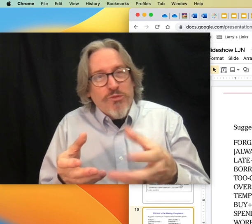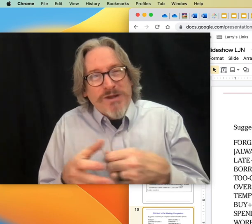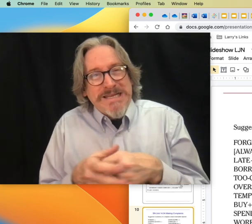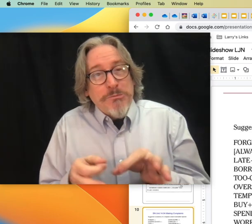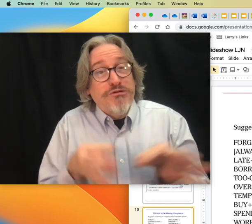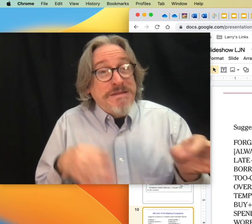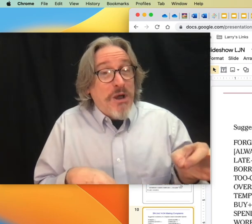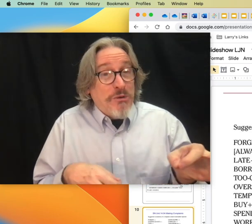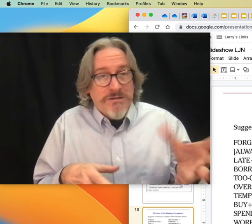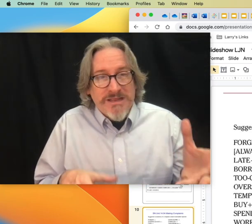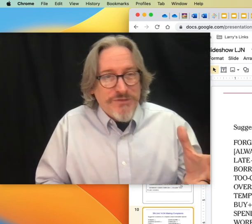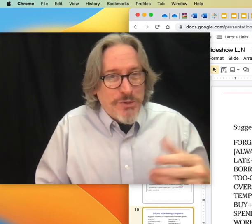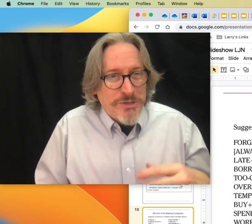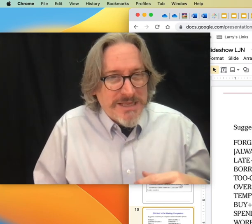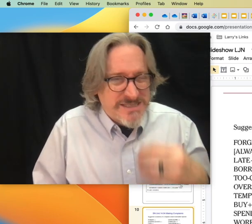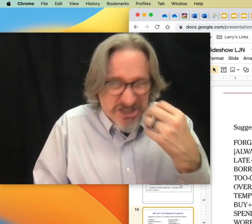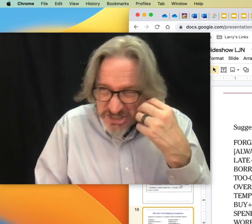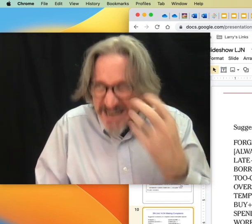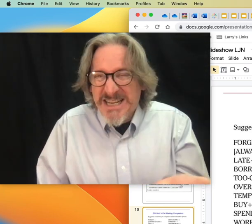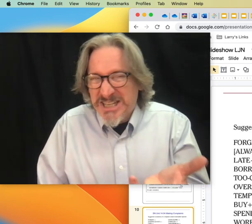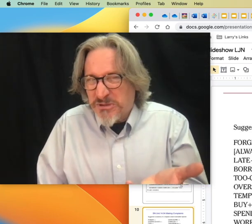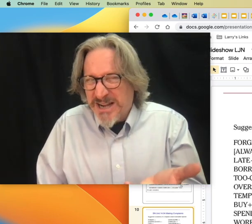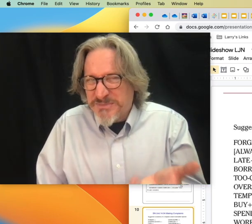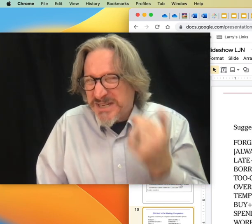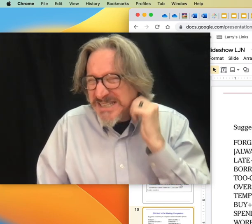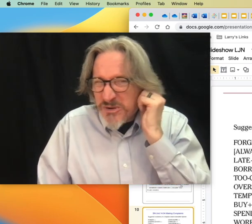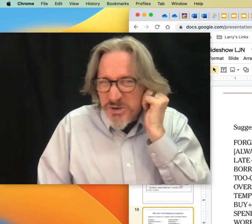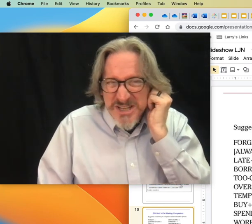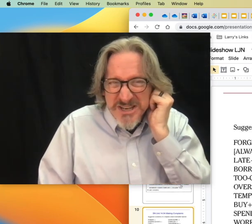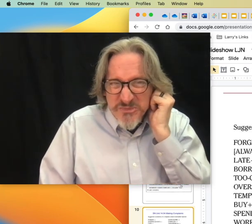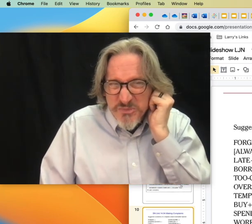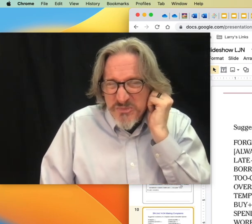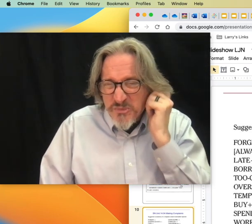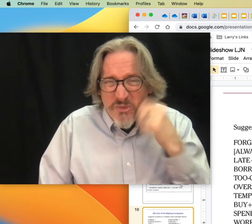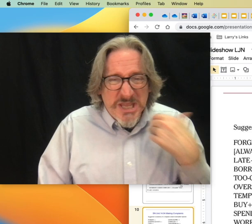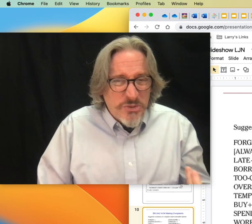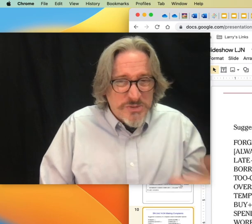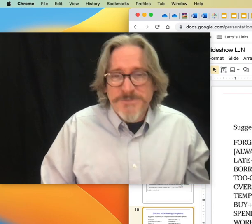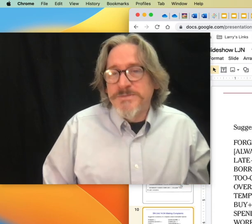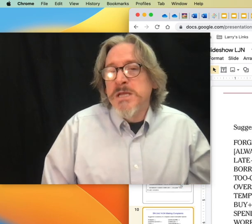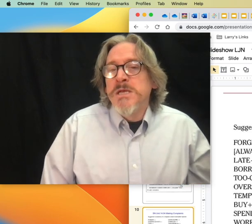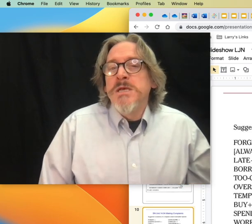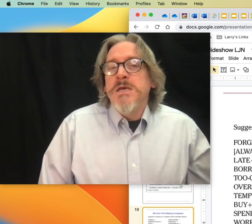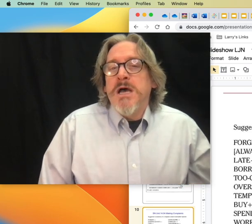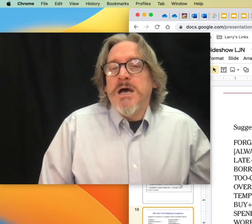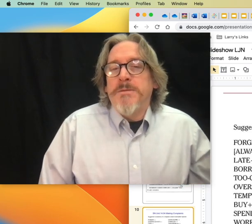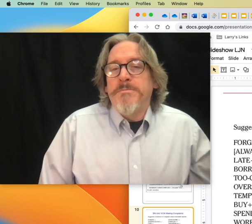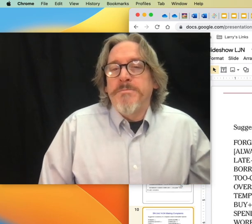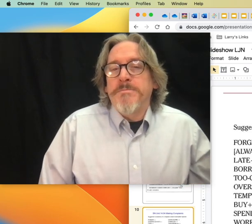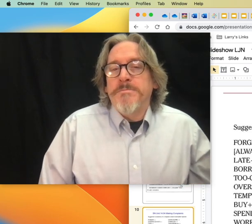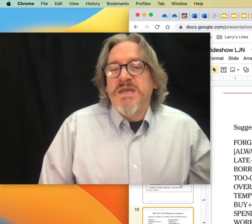They will write down prepone, even though it's technically correct, but it's not a word that we use.